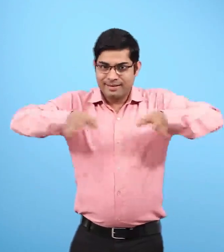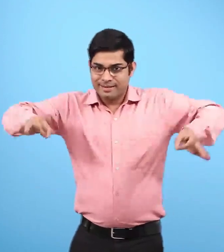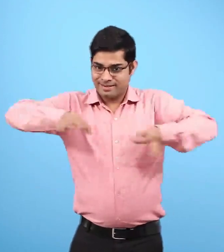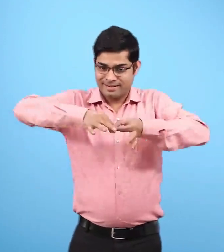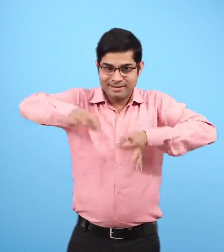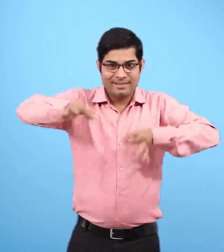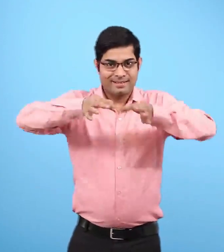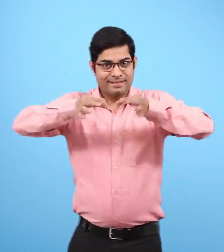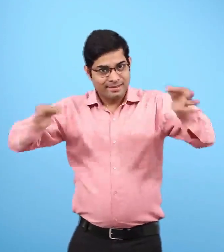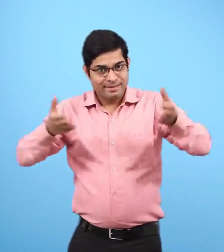Measurement.